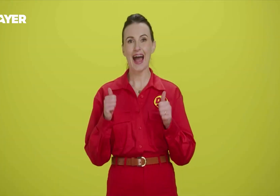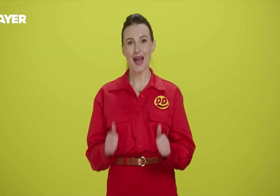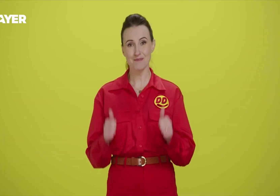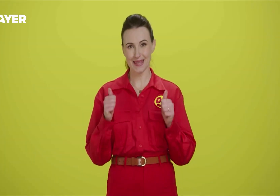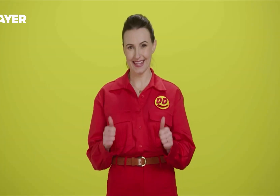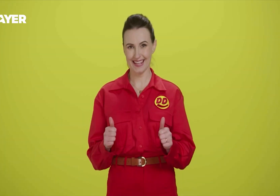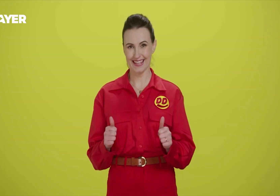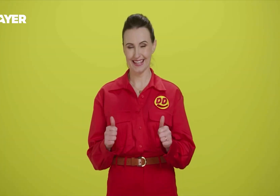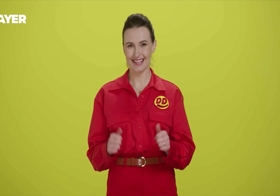Happy.